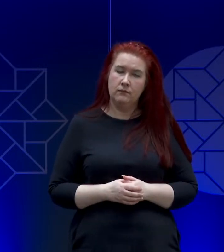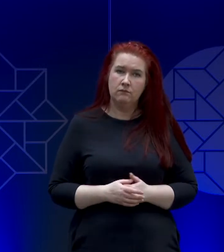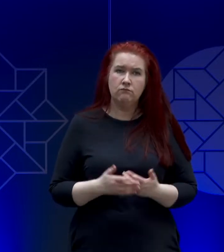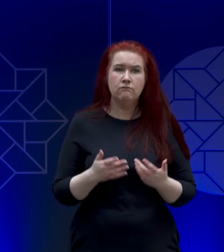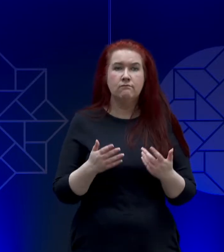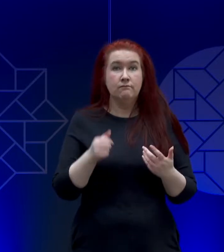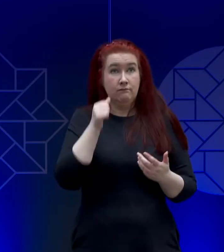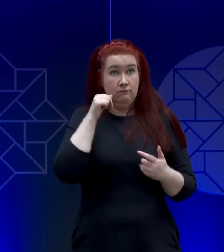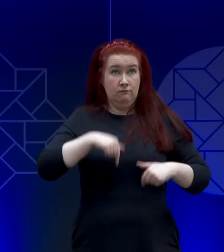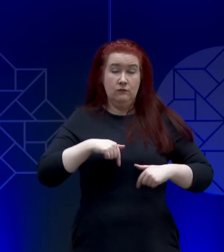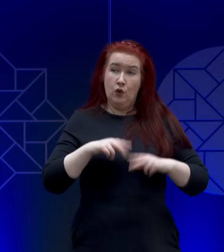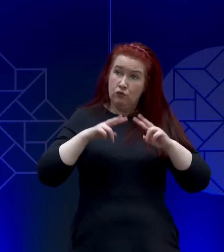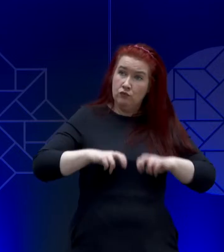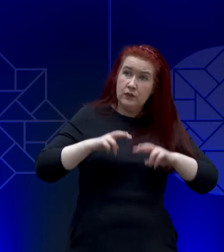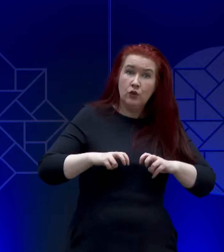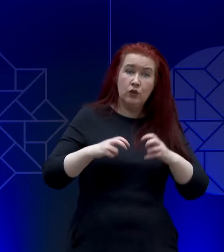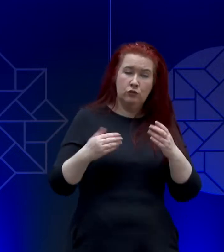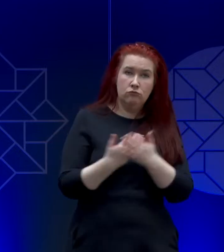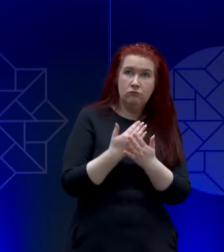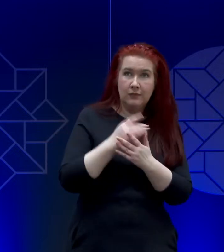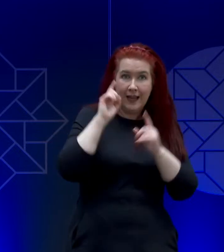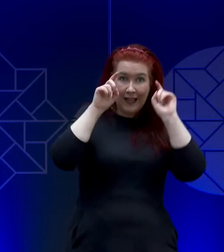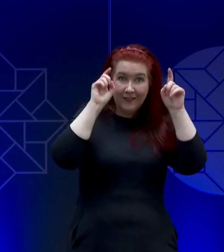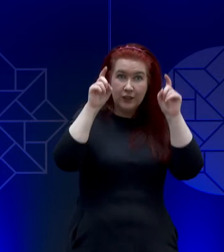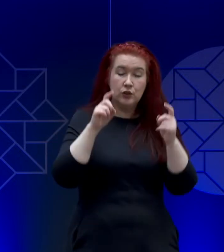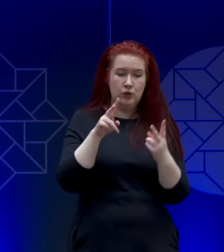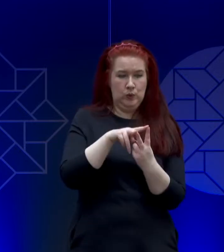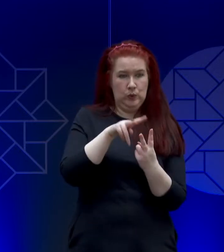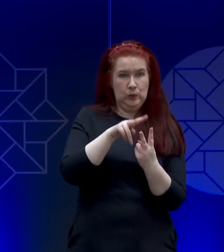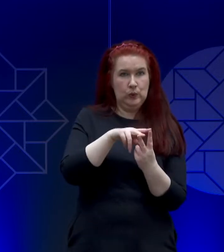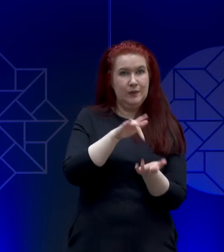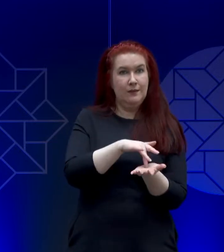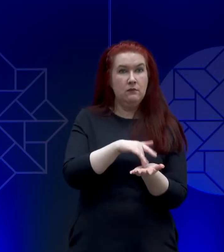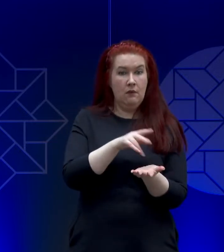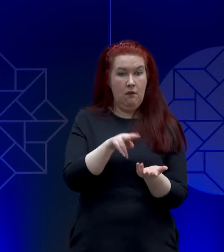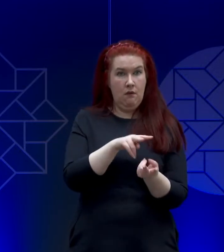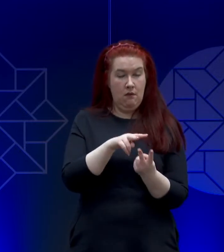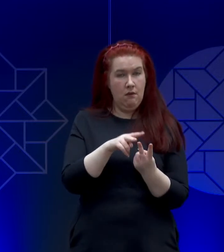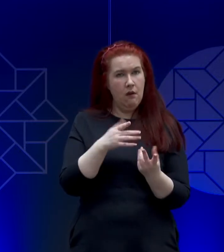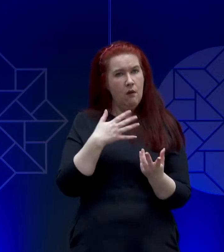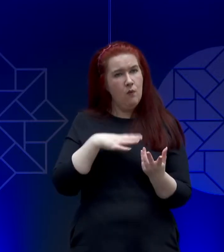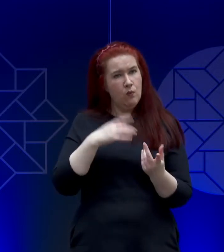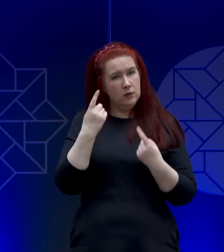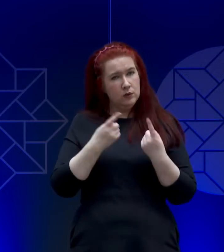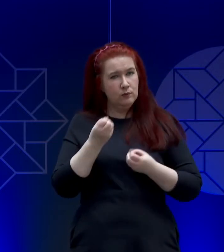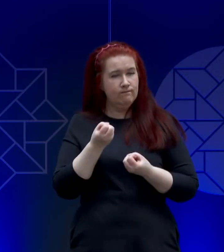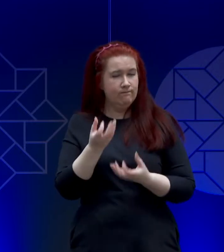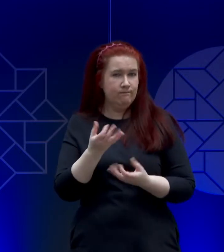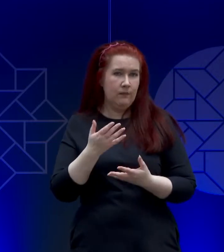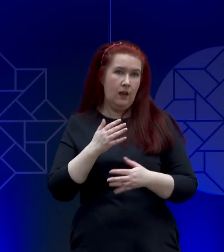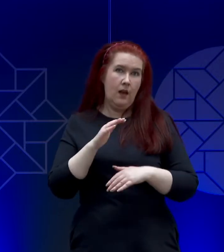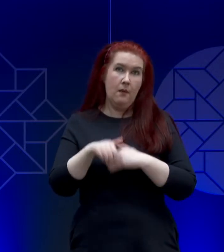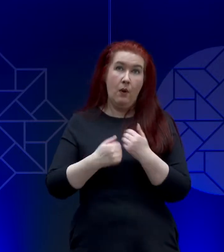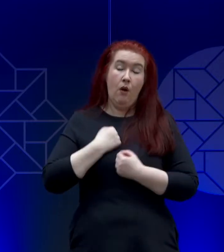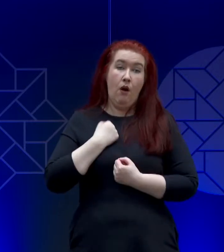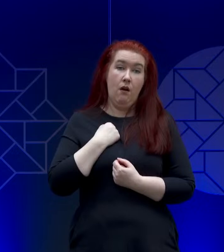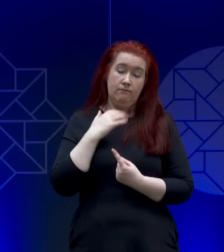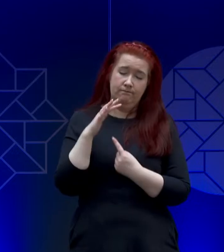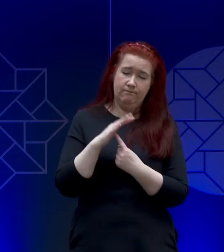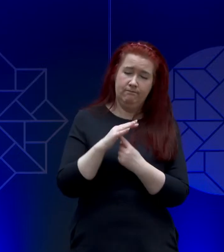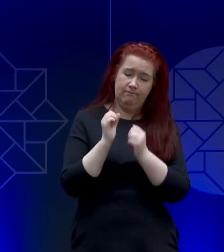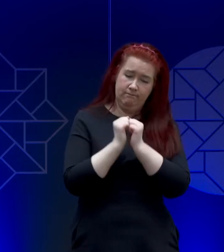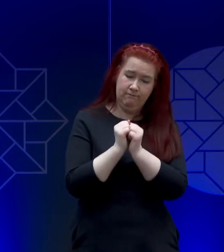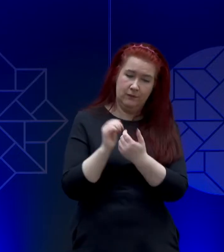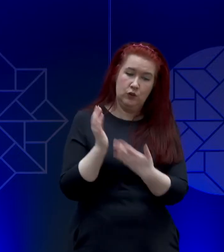research and innovation that goes on at these two centres that I want to speak to you about the most cherished of our public services,